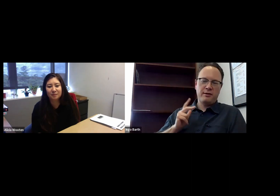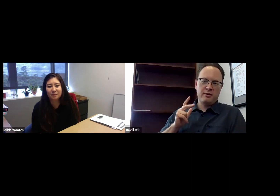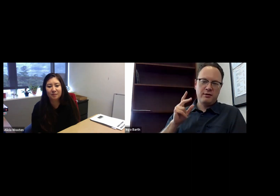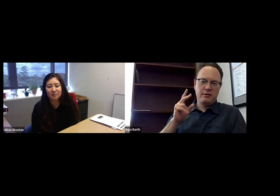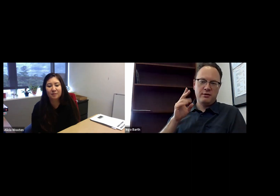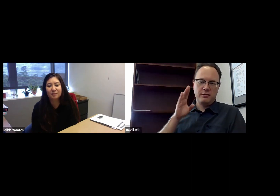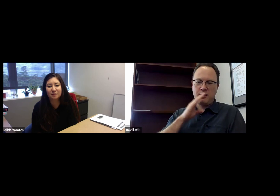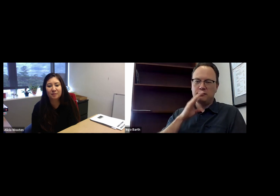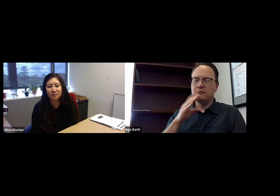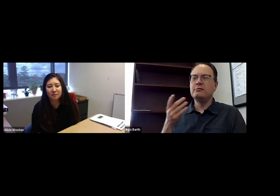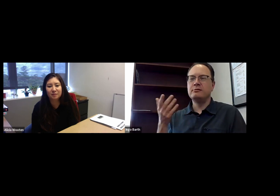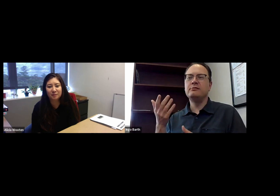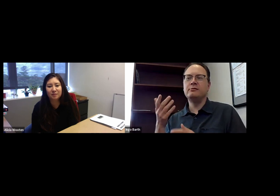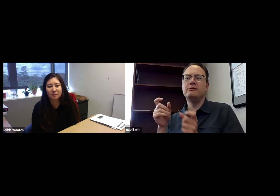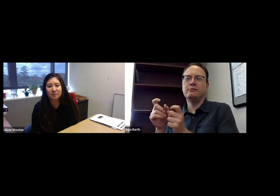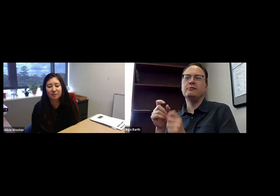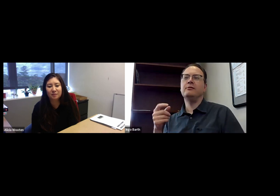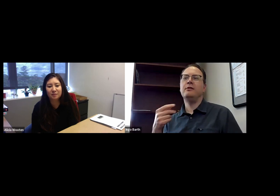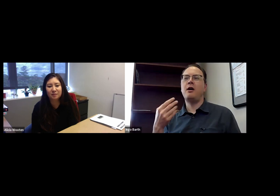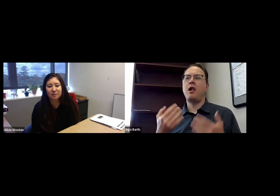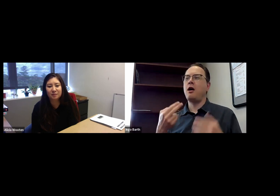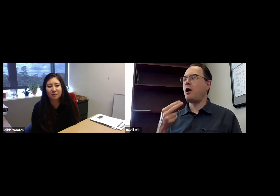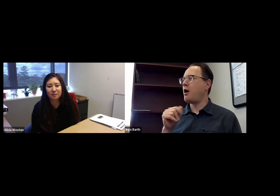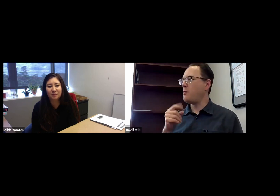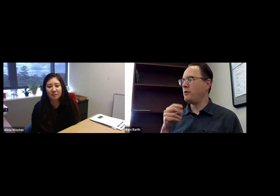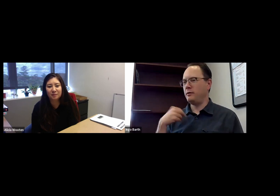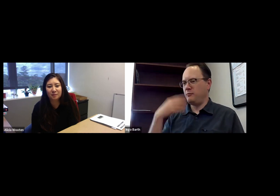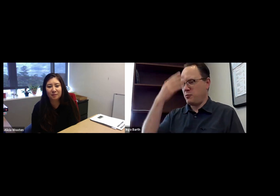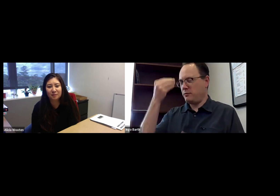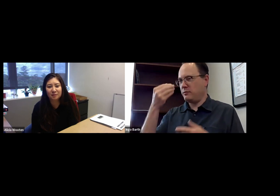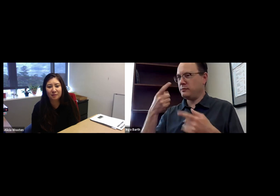in German, we use two things back to back.